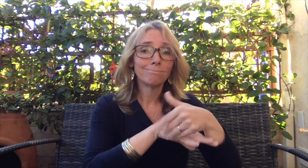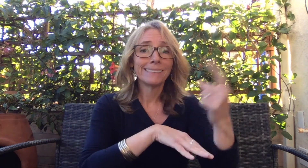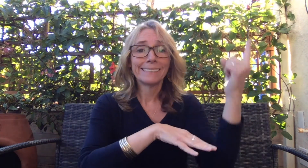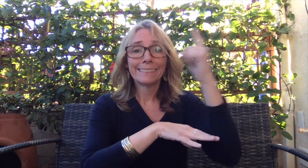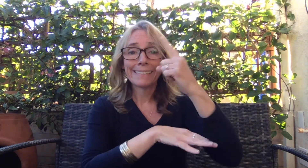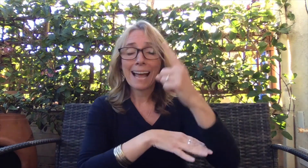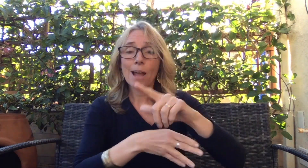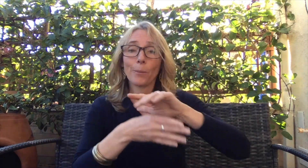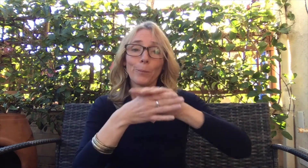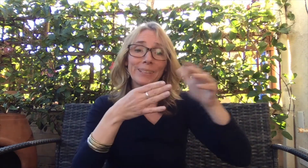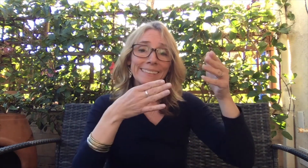trips,